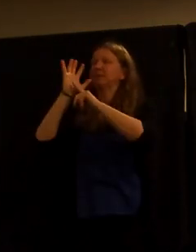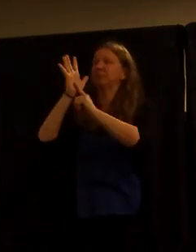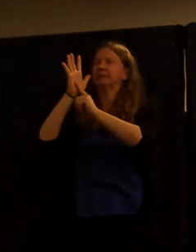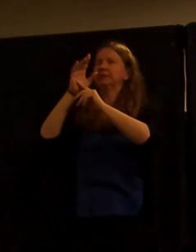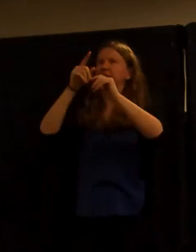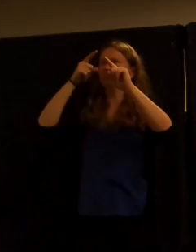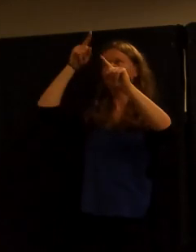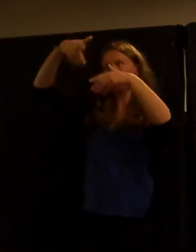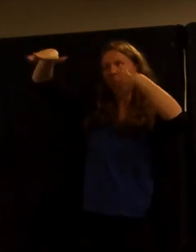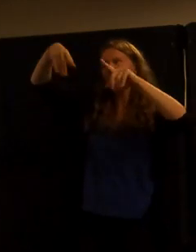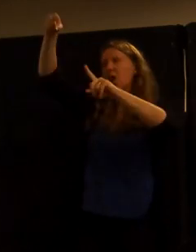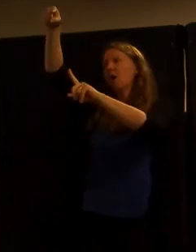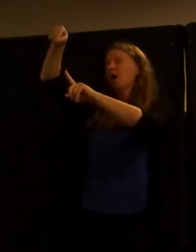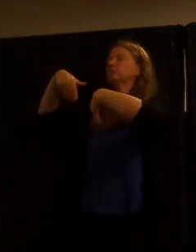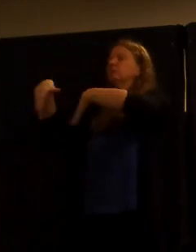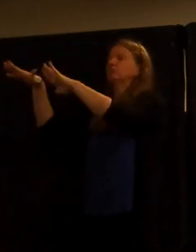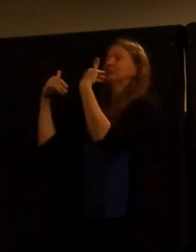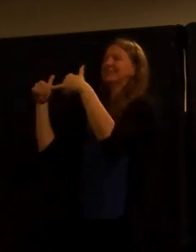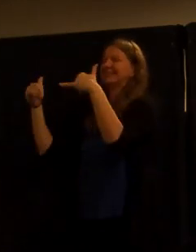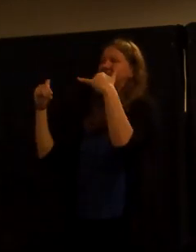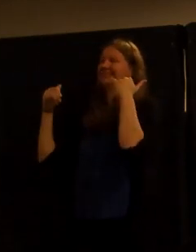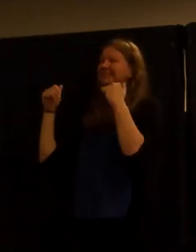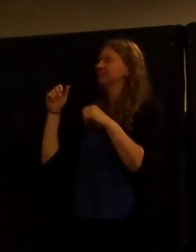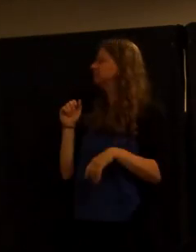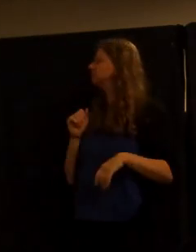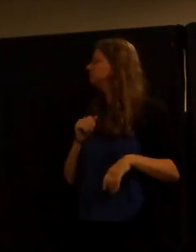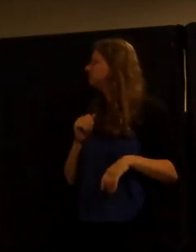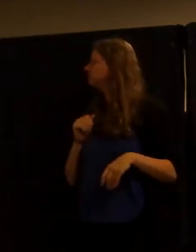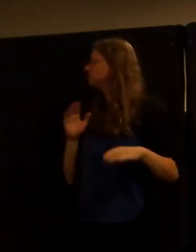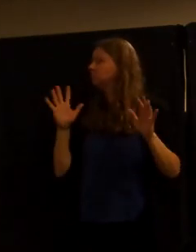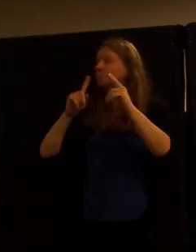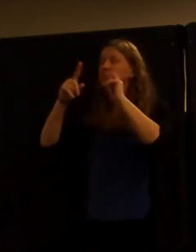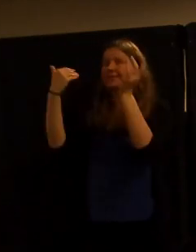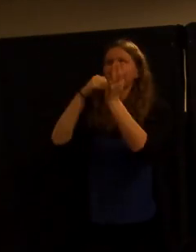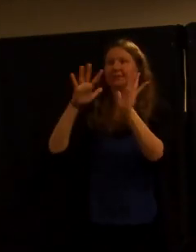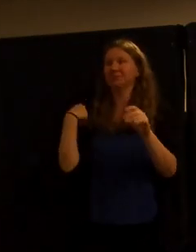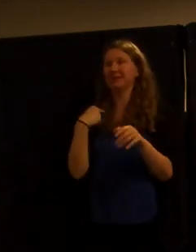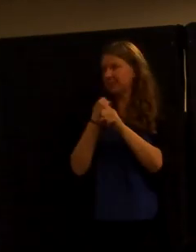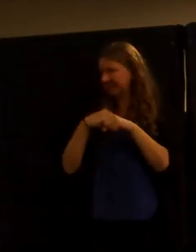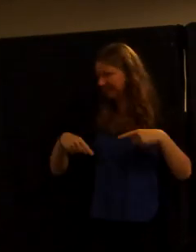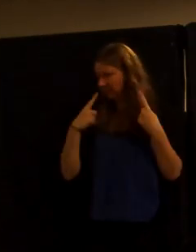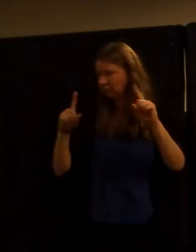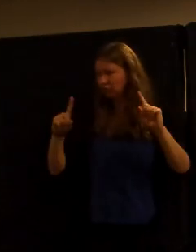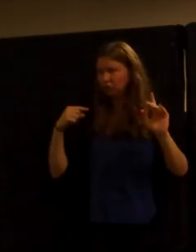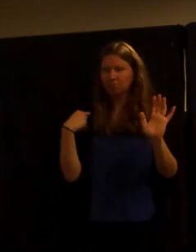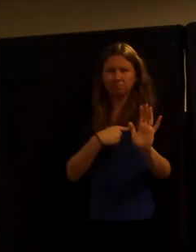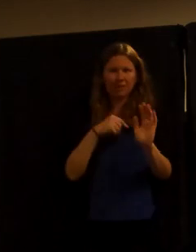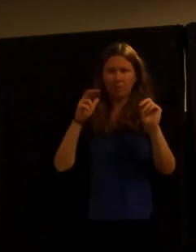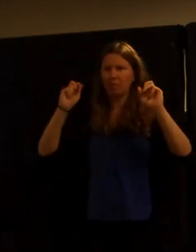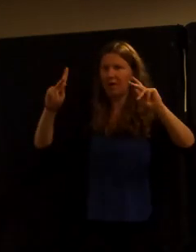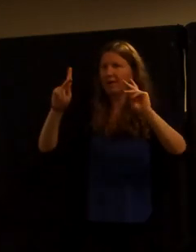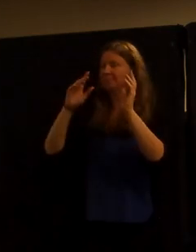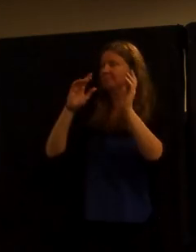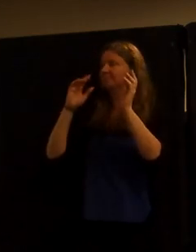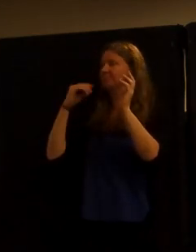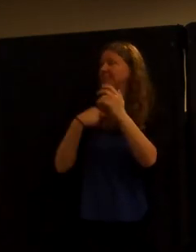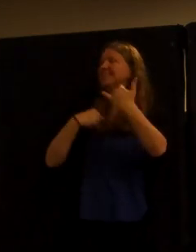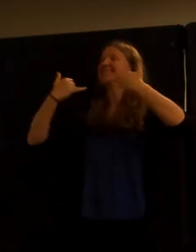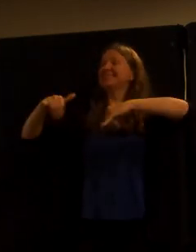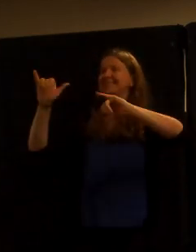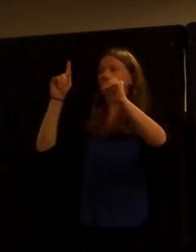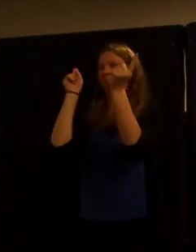lunch. And then we have a 5-minute transition coming back to recess time. But again, we have made